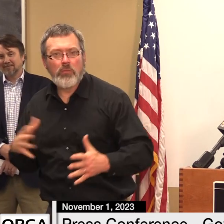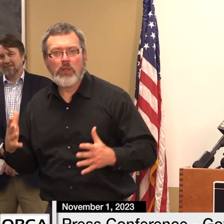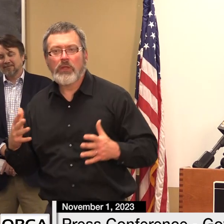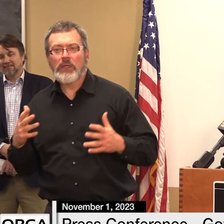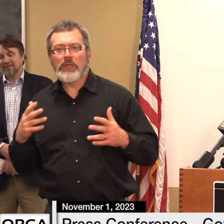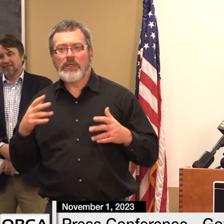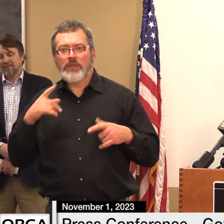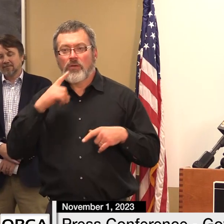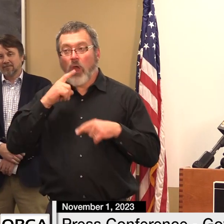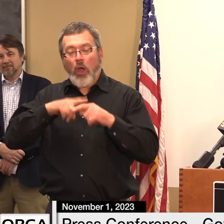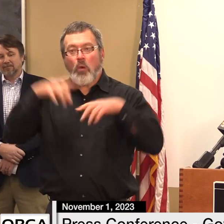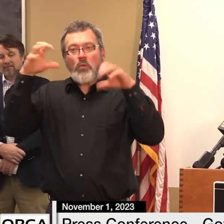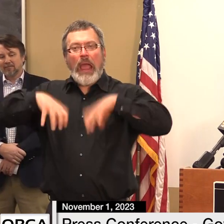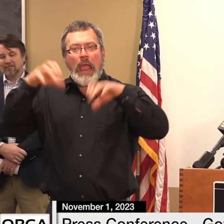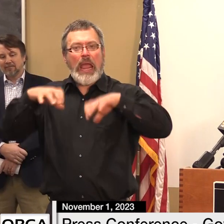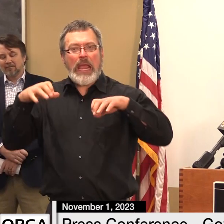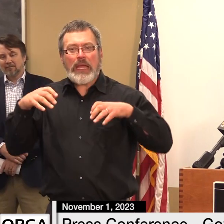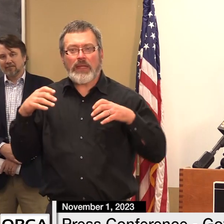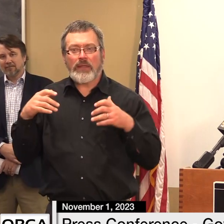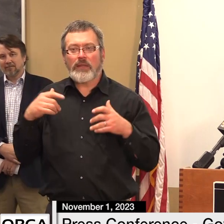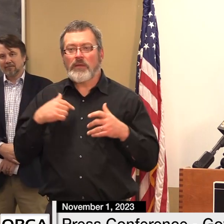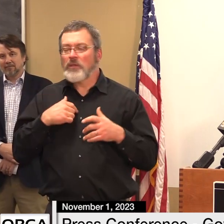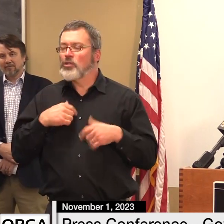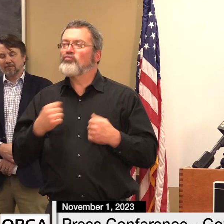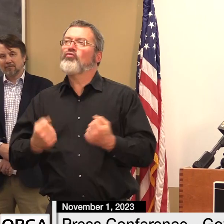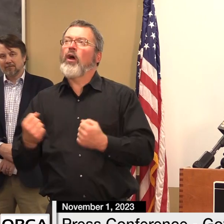raining. At speeds that just aren't safe.